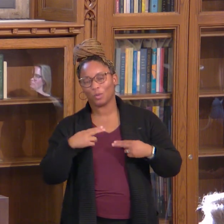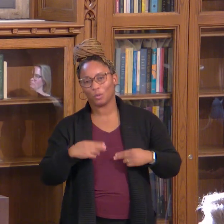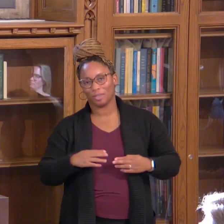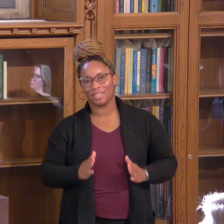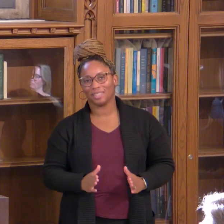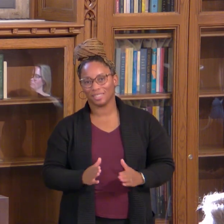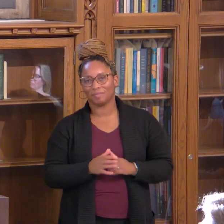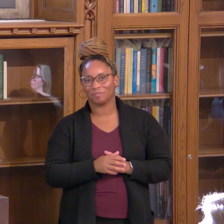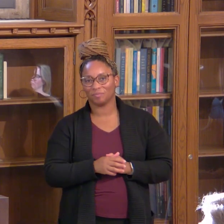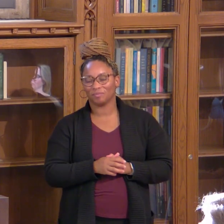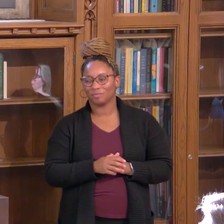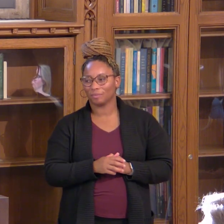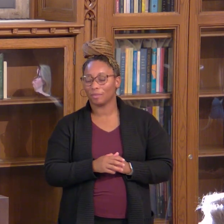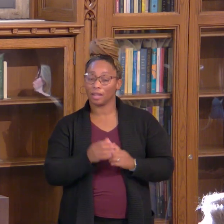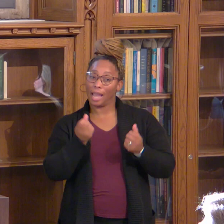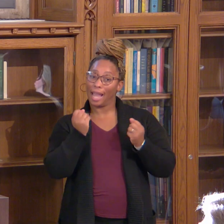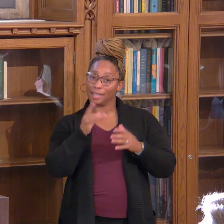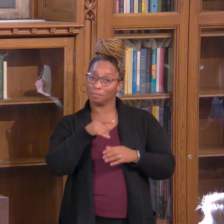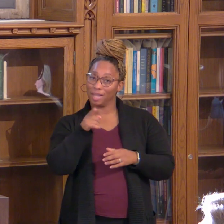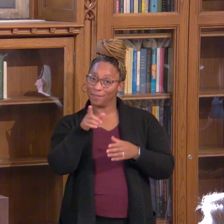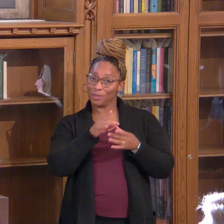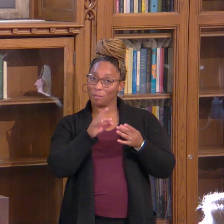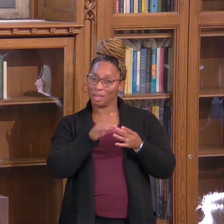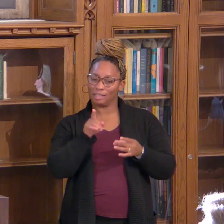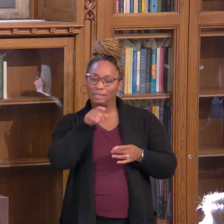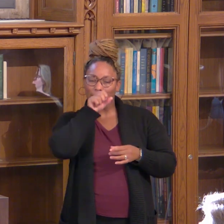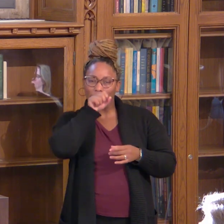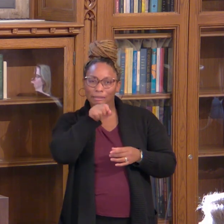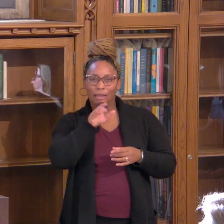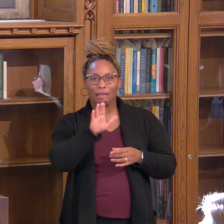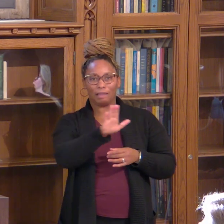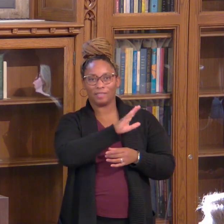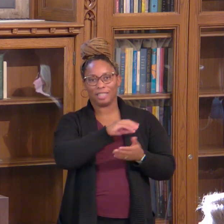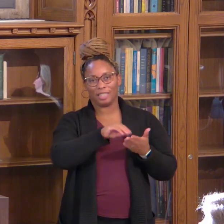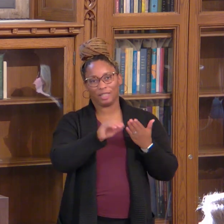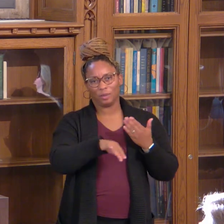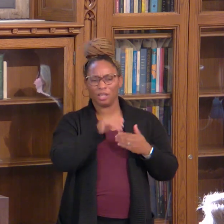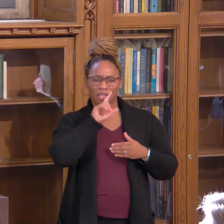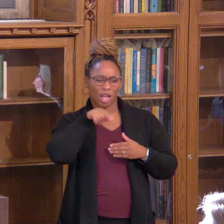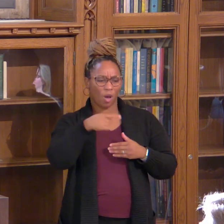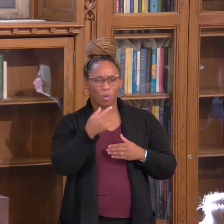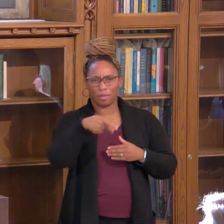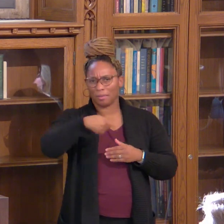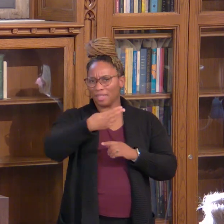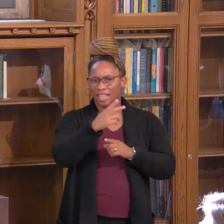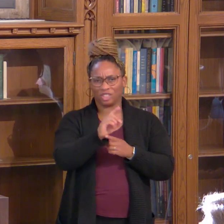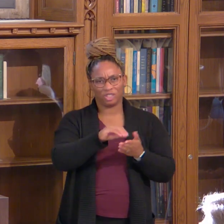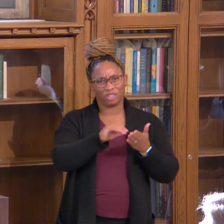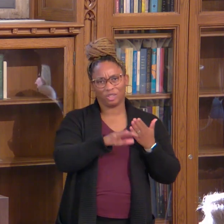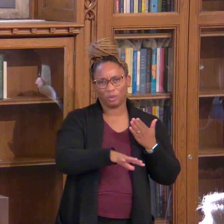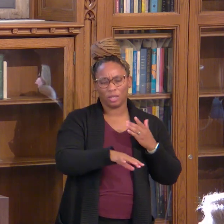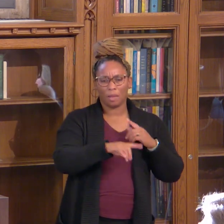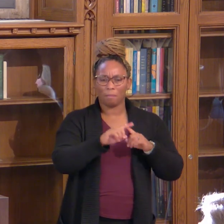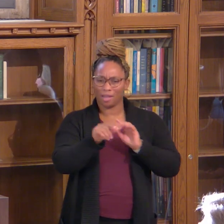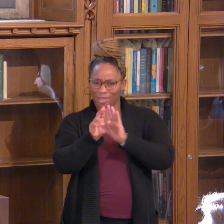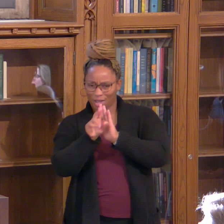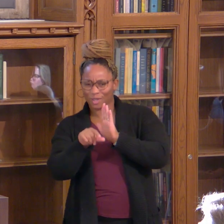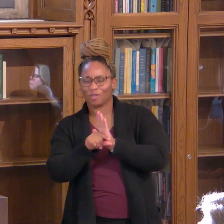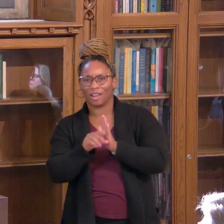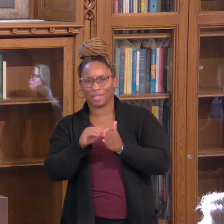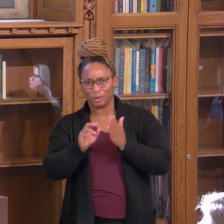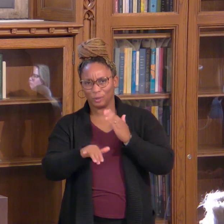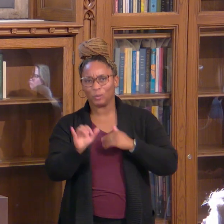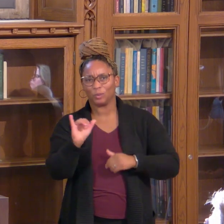humanist as many of you have noted he loves his students and not just his doctoral students but the